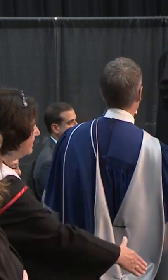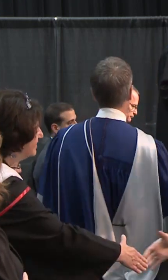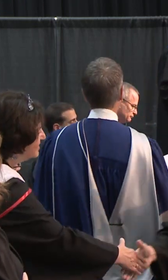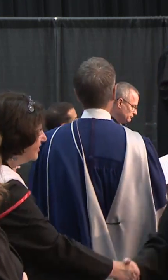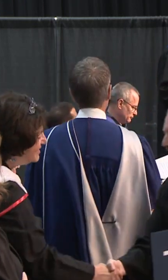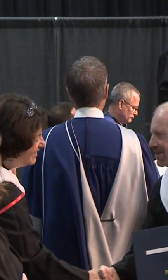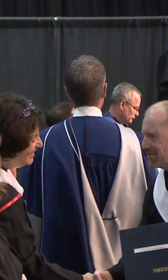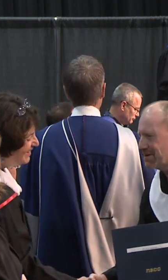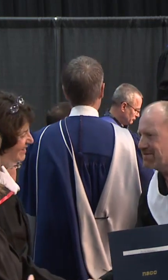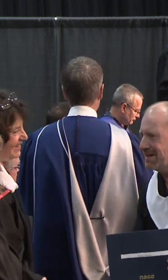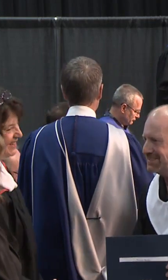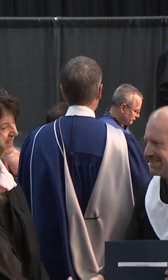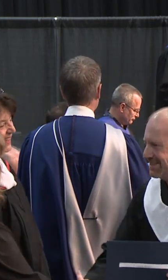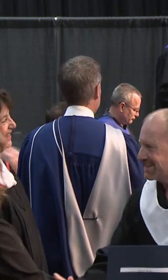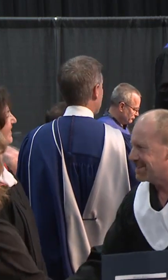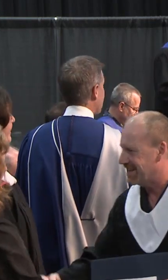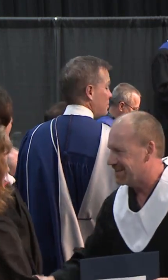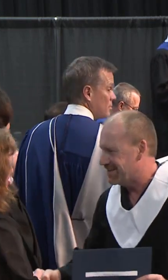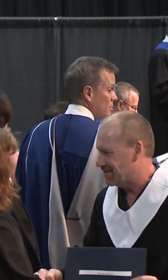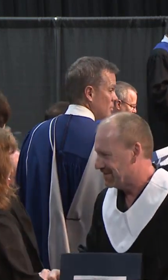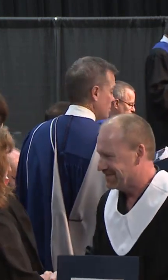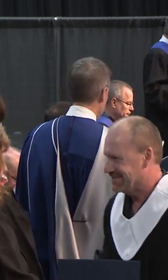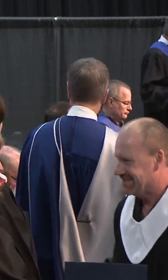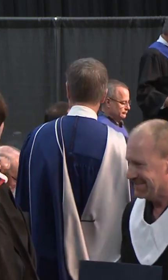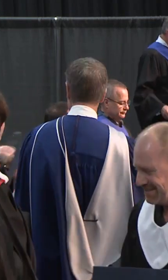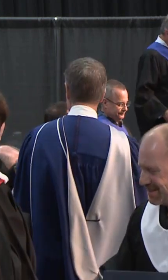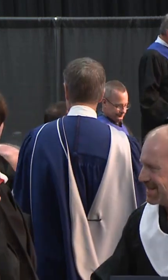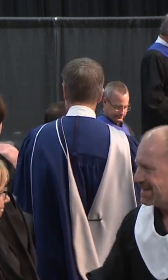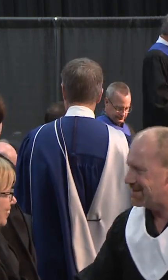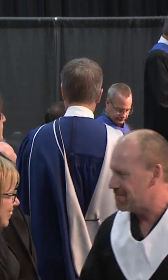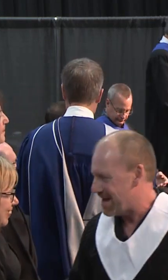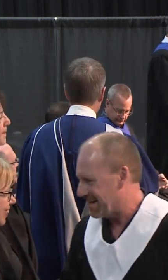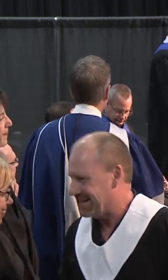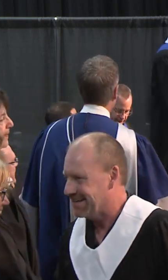With honors, Sherry Lynn Crosby.